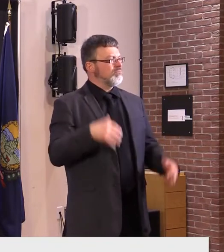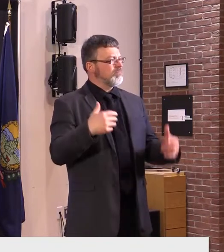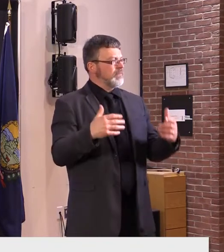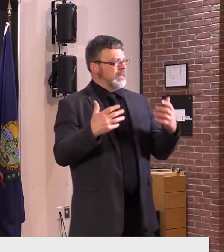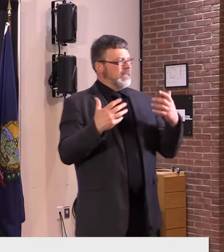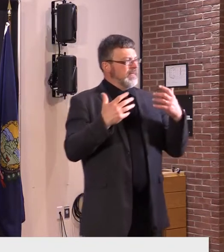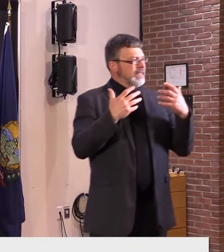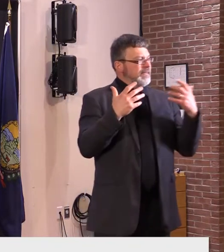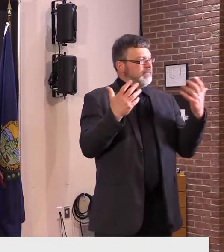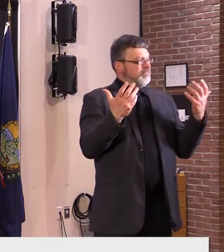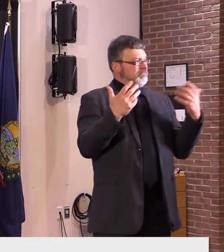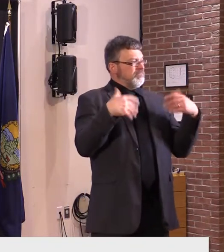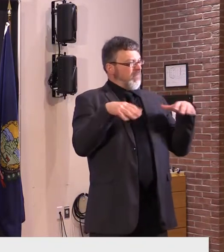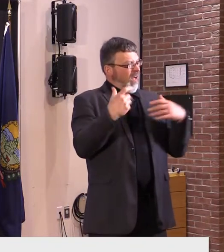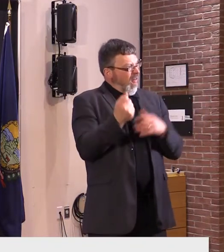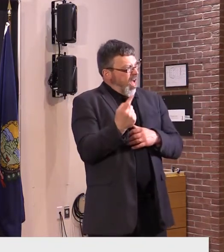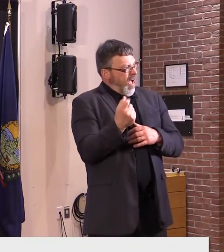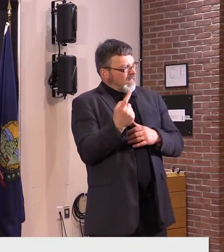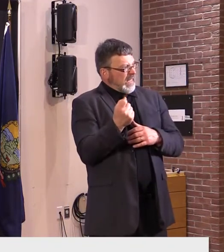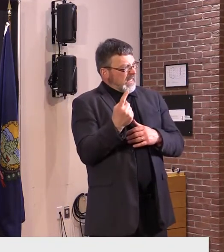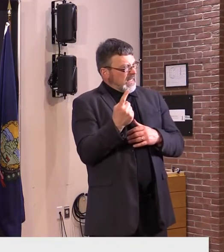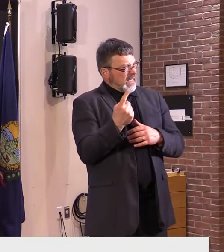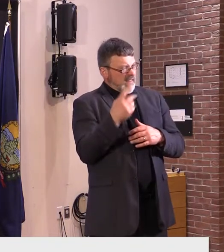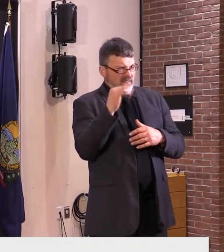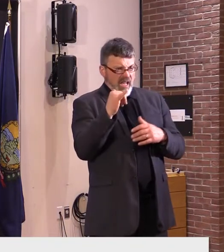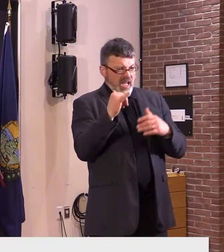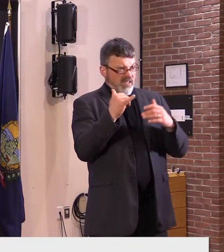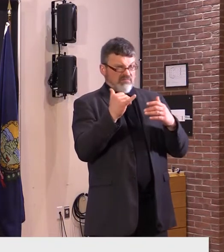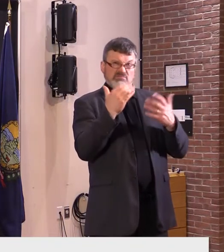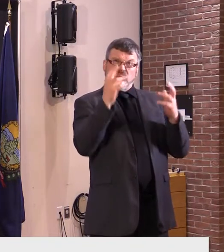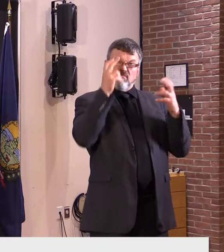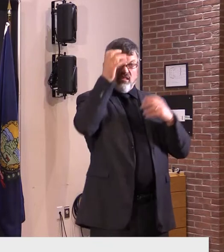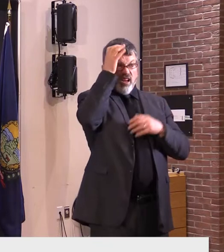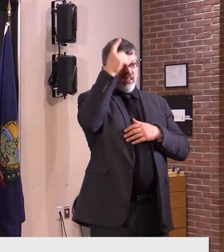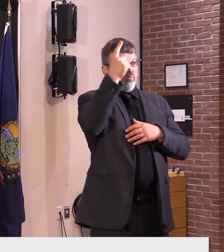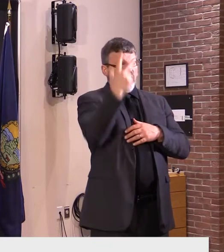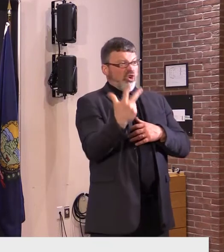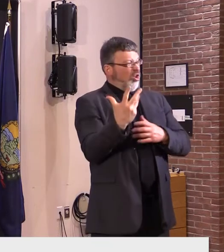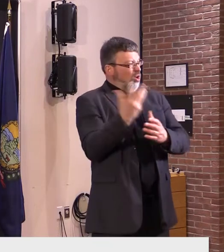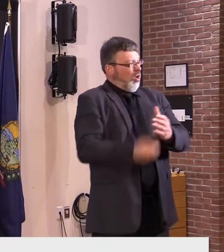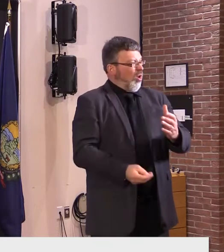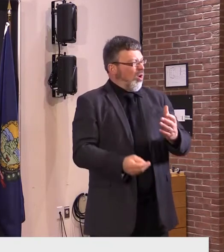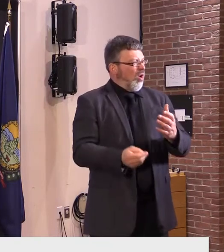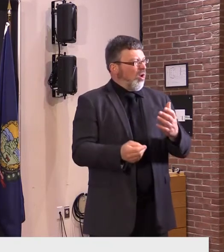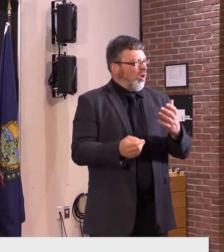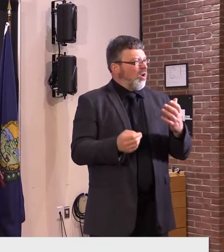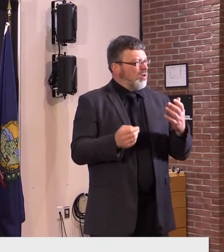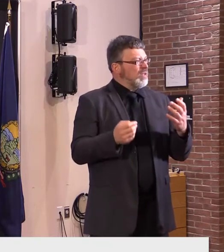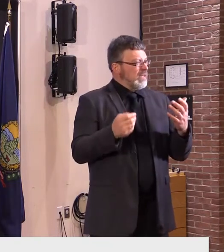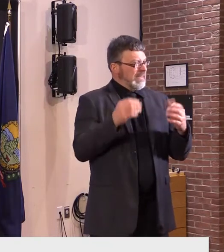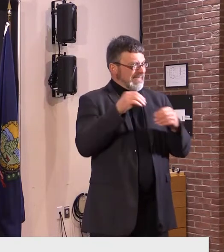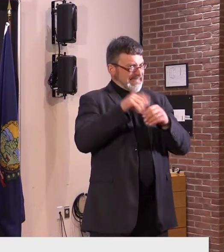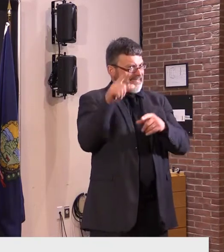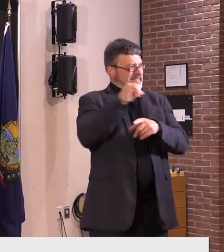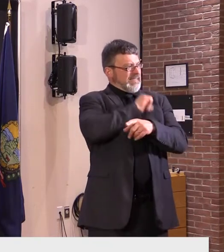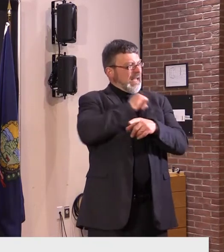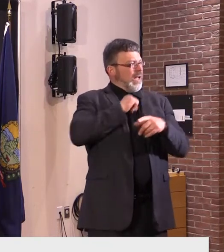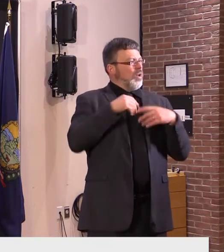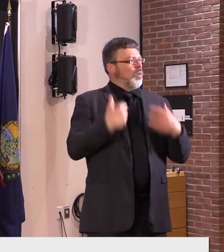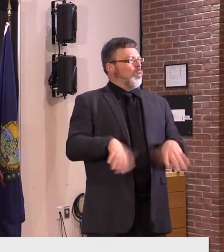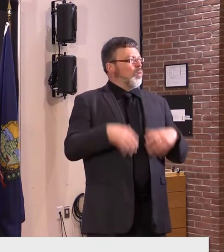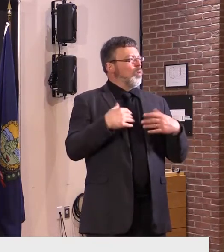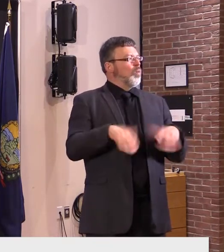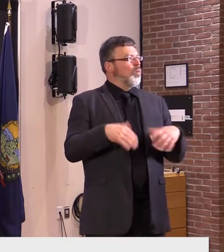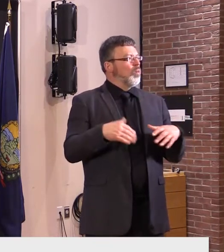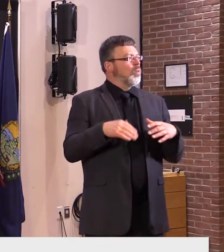That's over a third. That's significant. And many of those who are not seeking re-election in